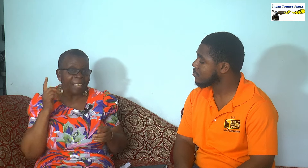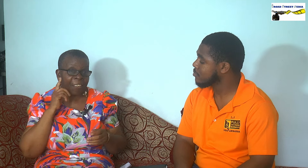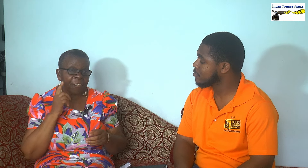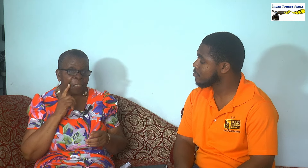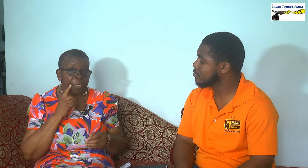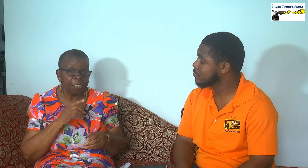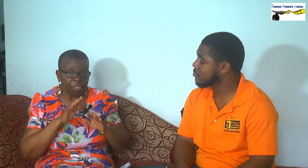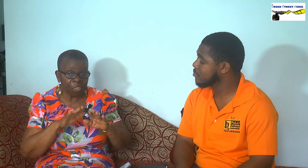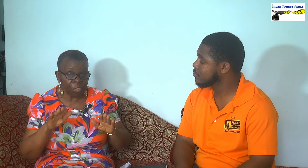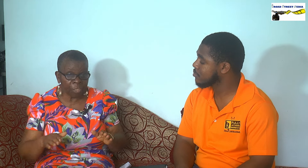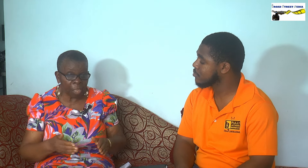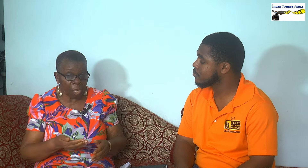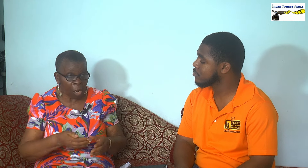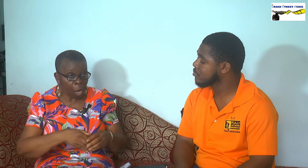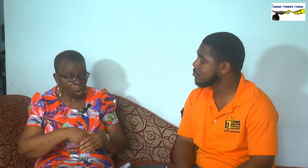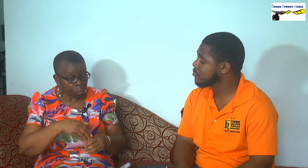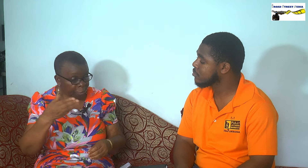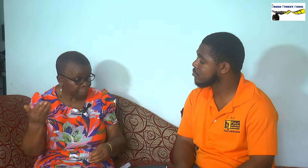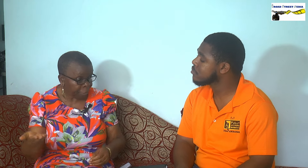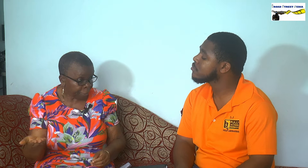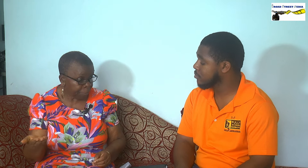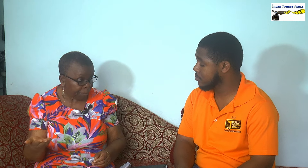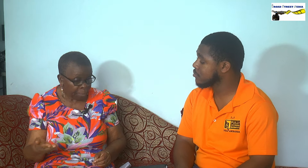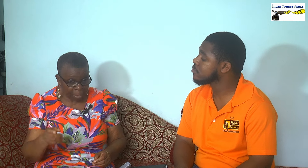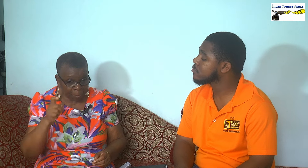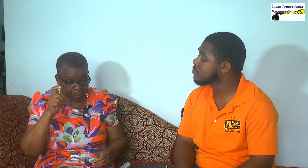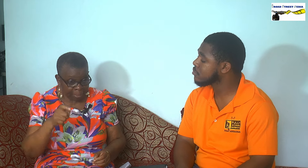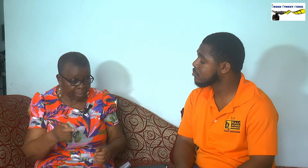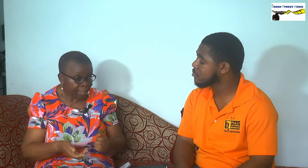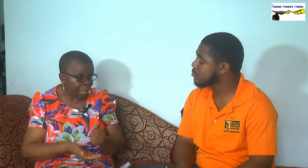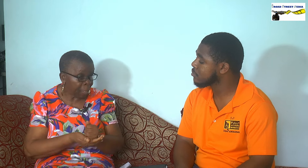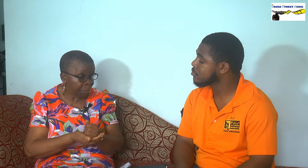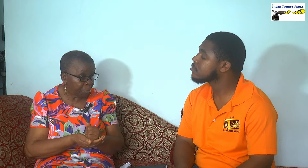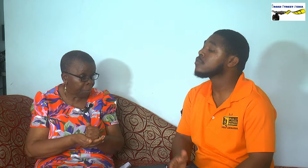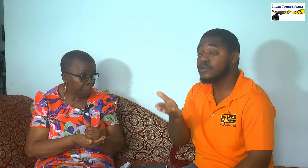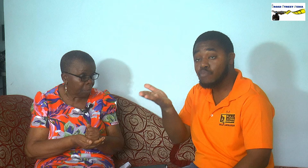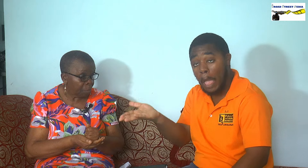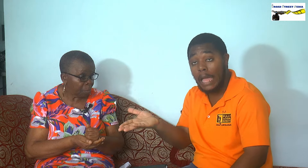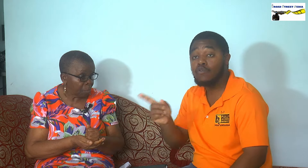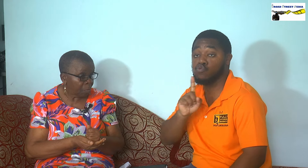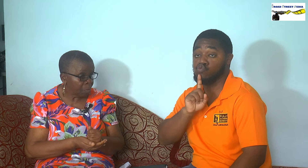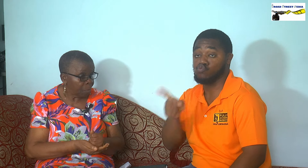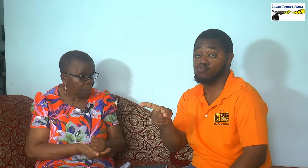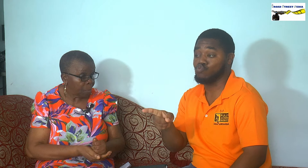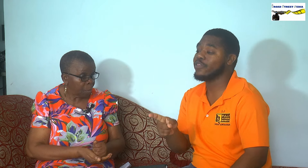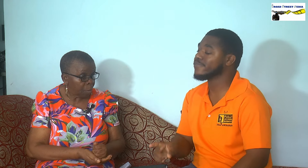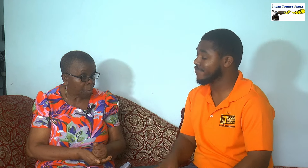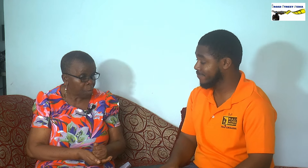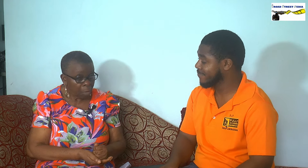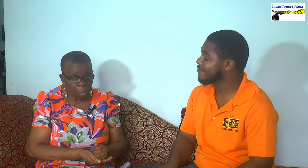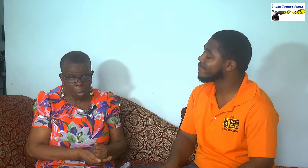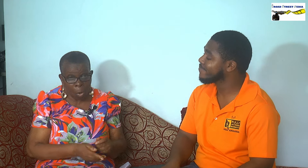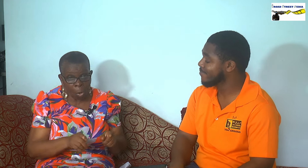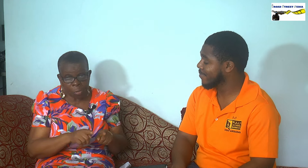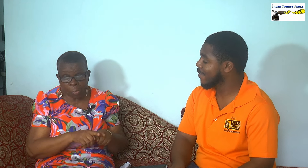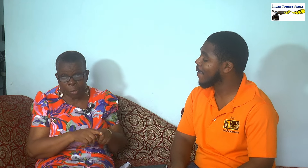Deaf children are out there and they need the help. That is correct. Also, they